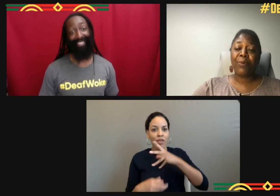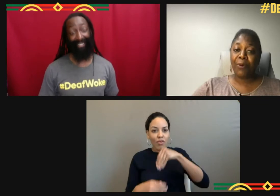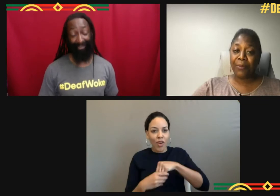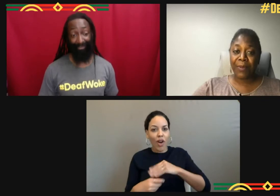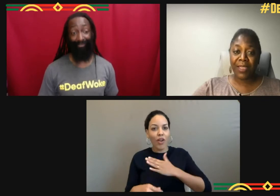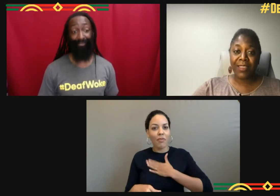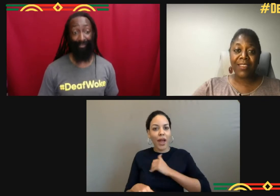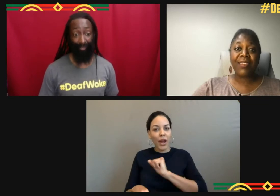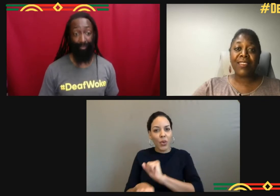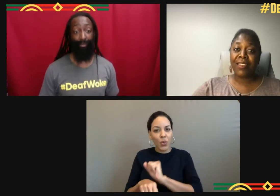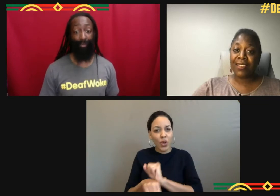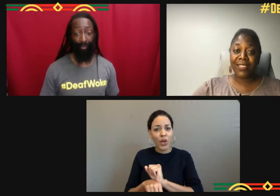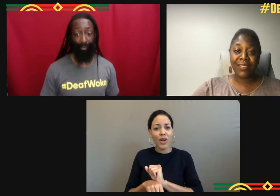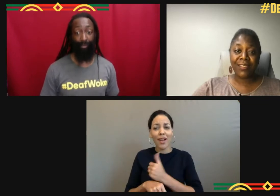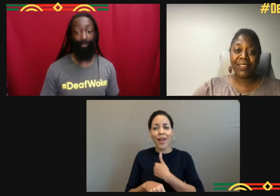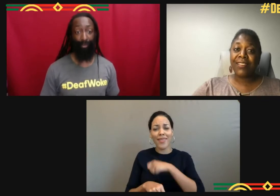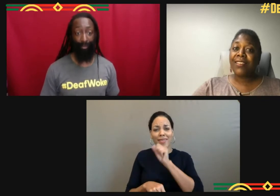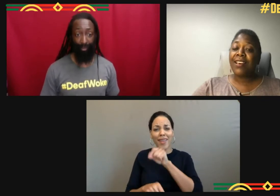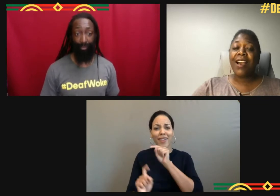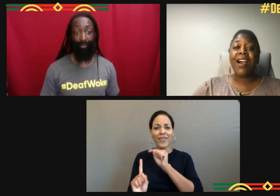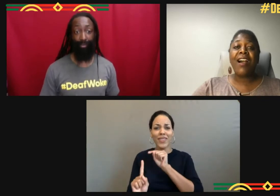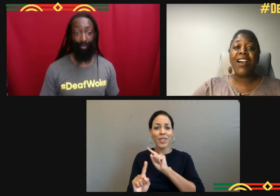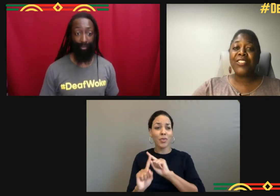and support me in it